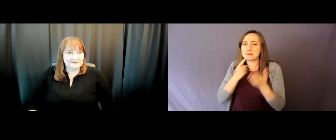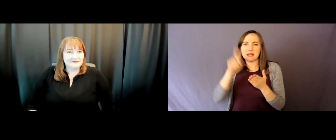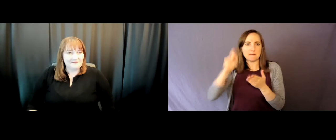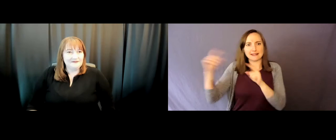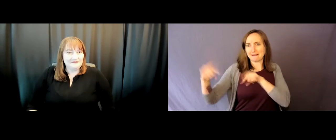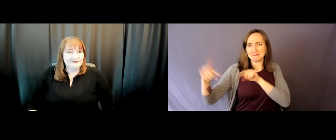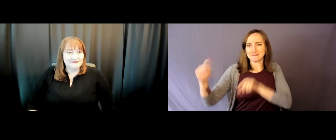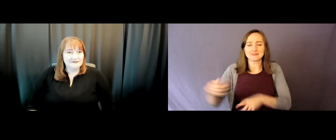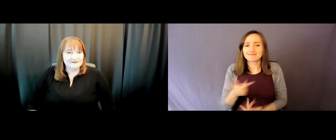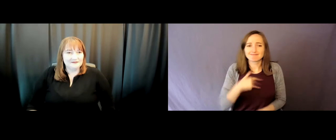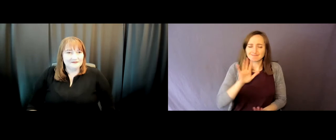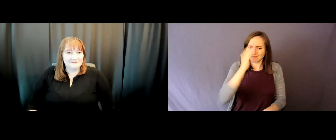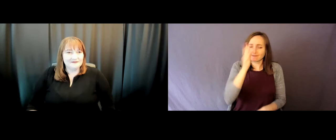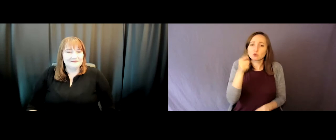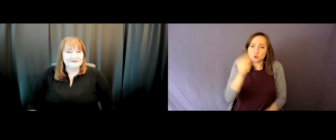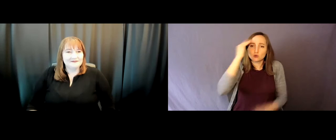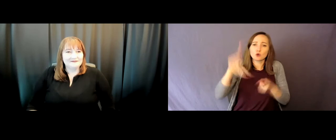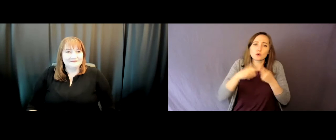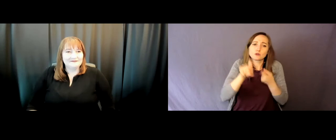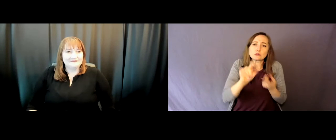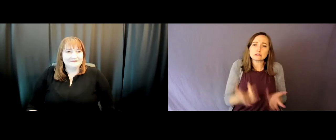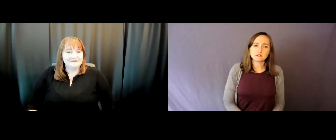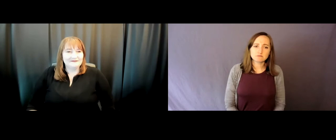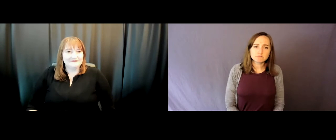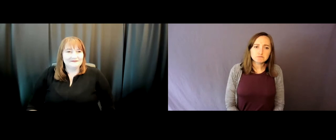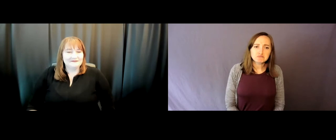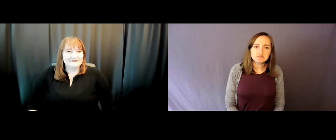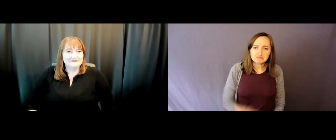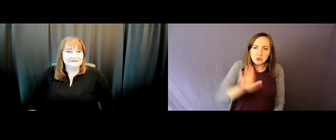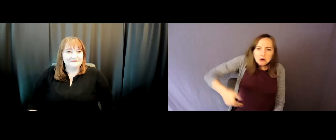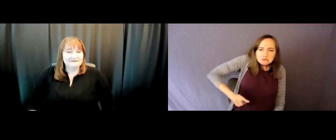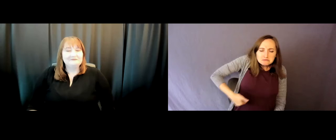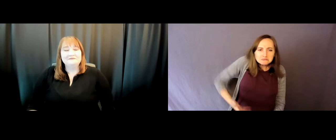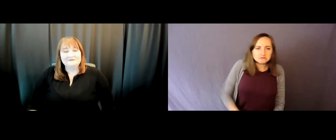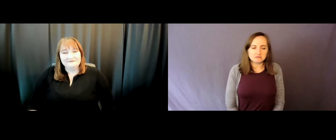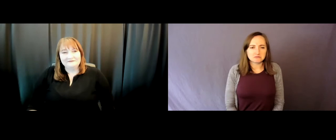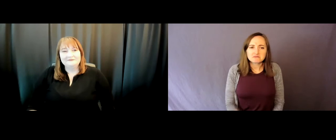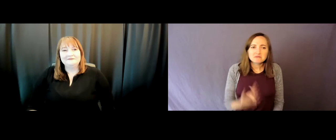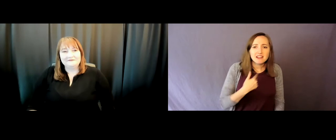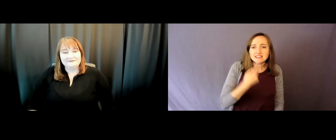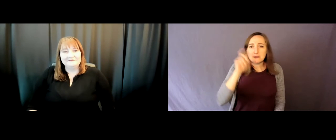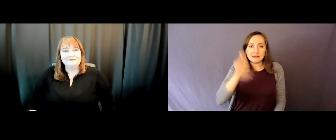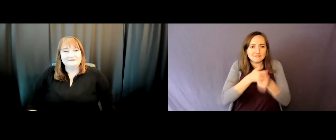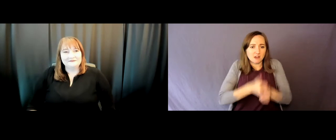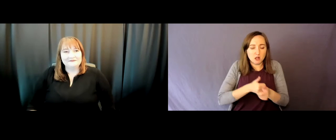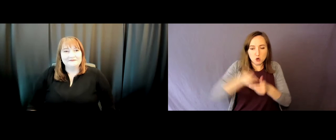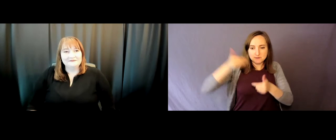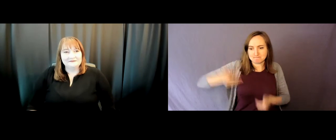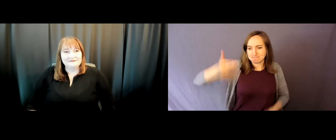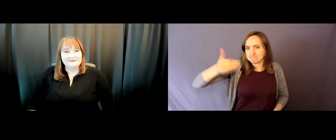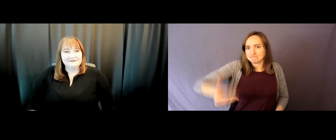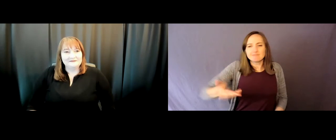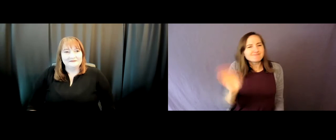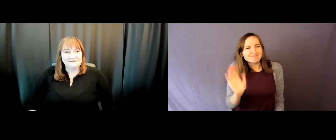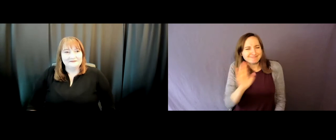say, you know, when you need it. I never say that it has to be on a timeline because that's not